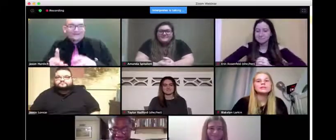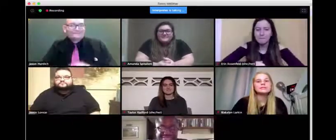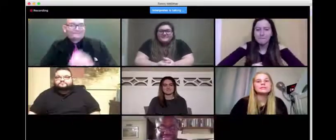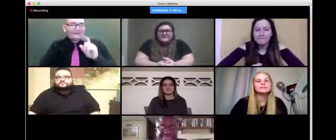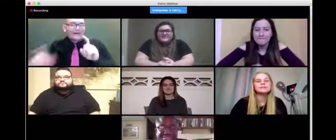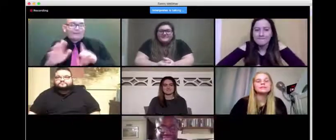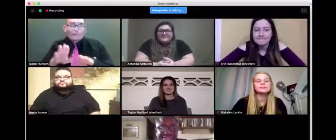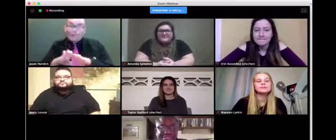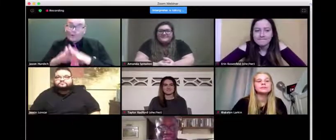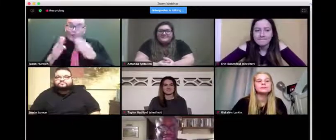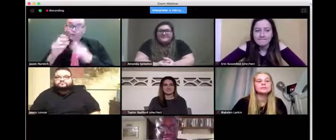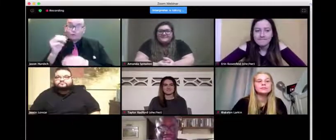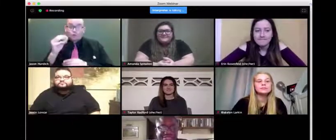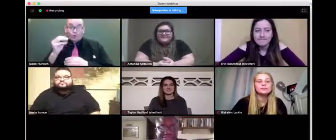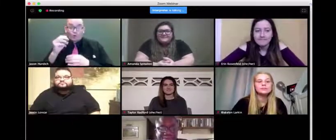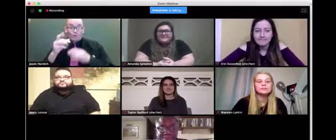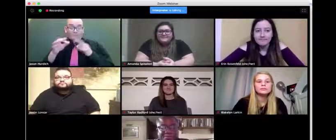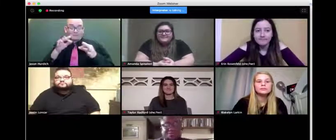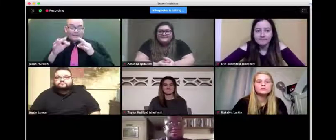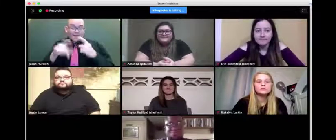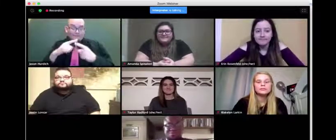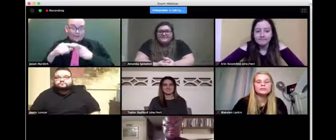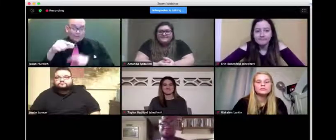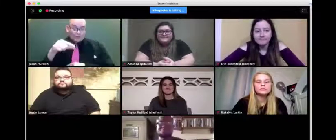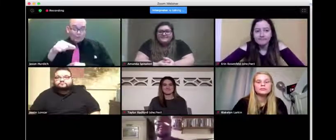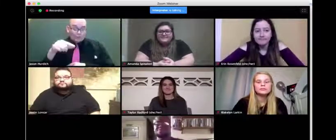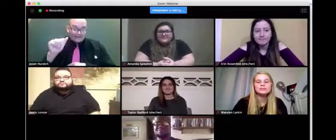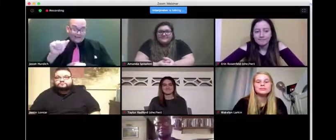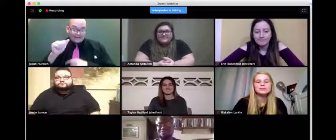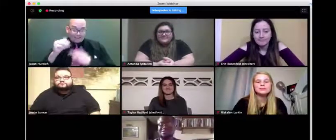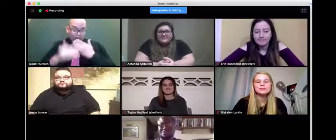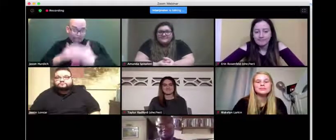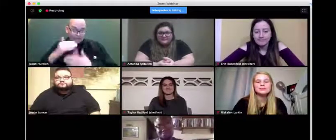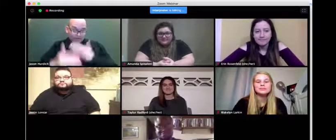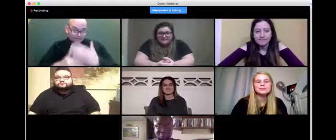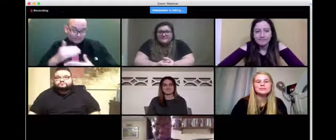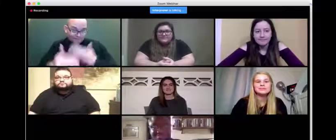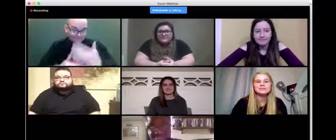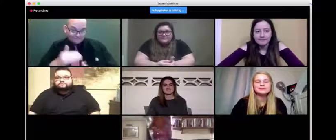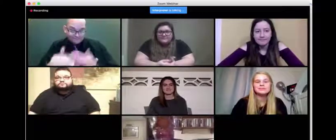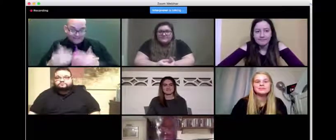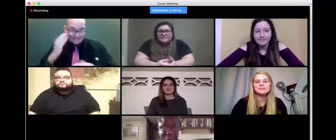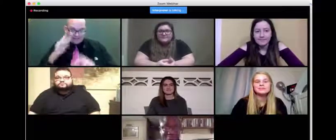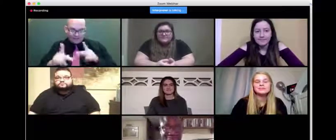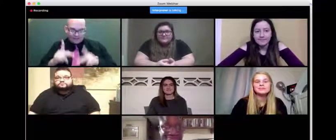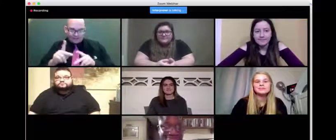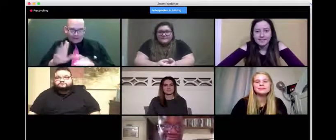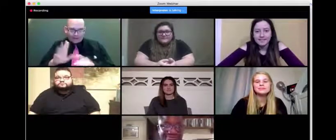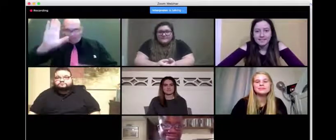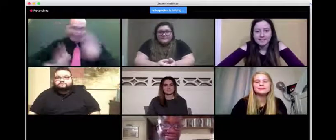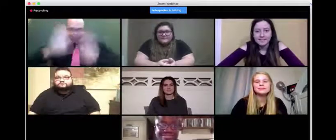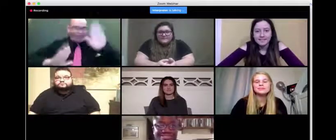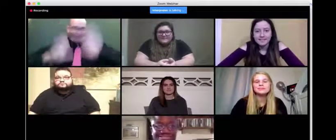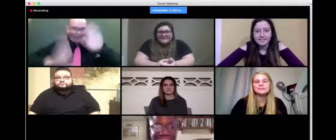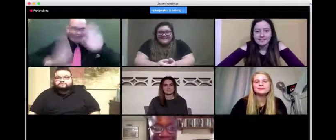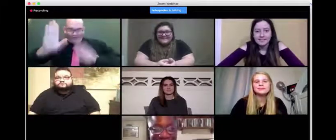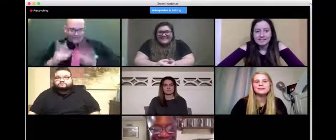we're going to do this Q&A. I know people are going to have a lot of questions. I see it popping up on the chat, and